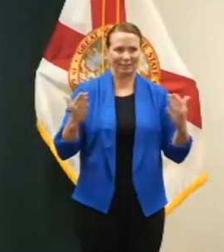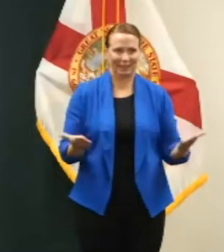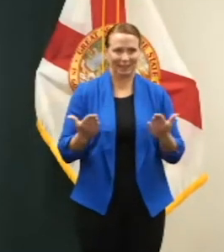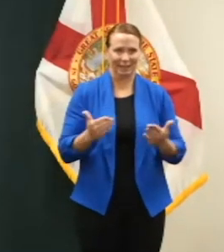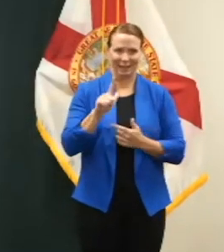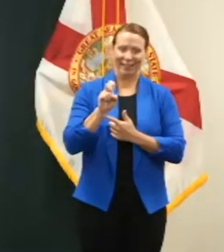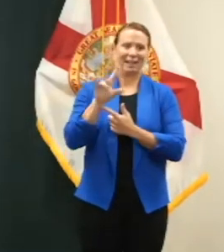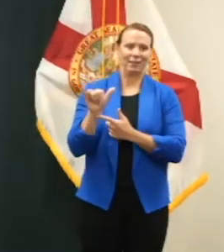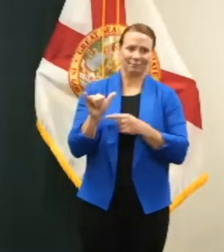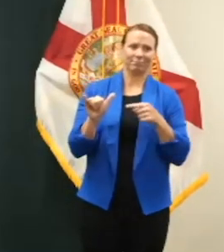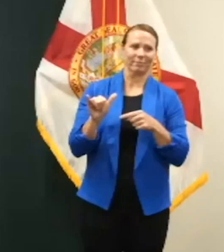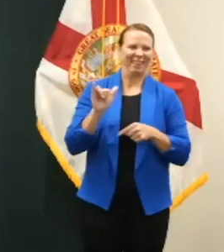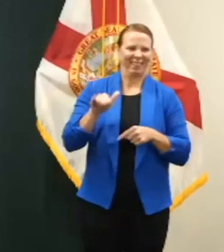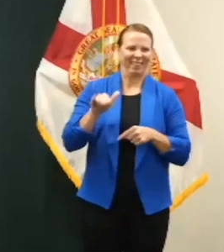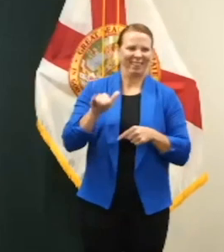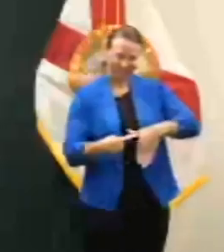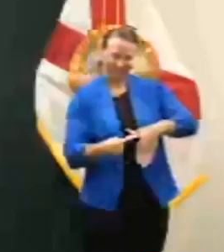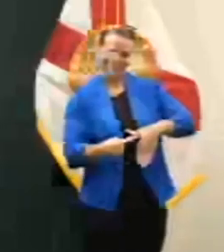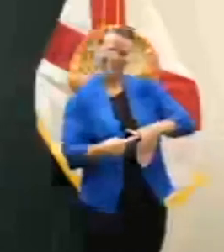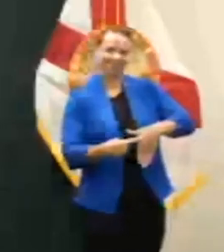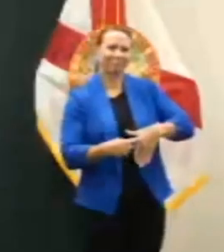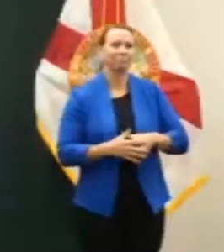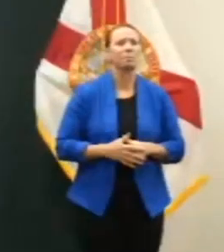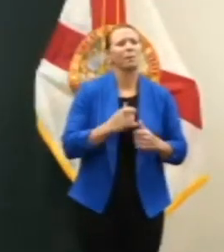Gulf Coast. So, John, thank you for your friendship and your partnership.